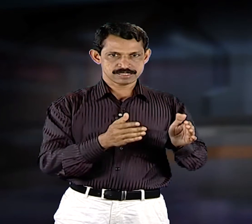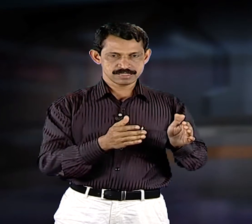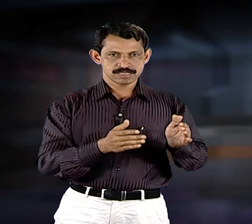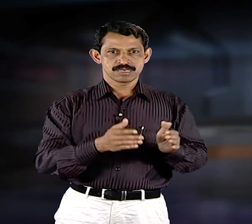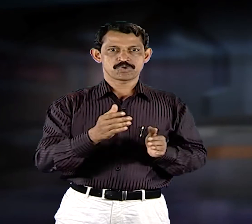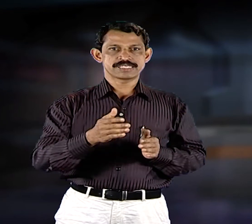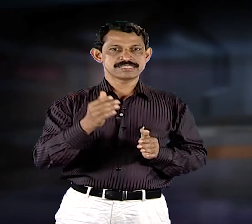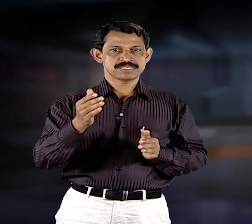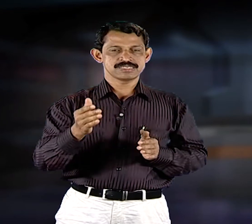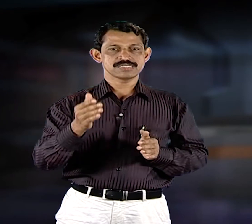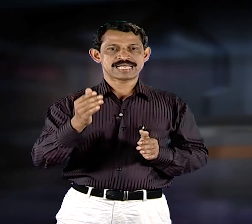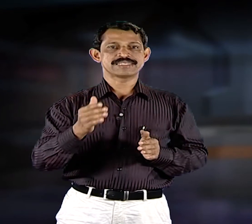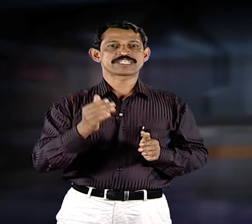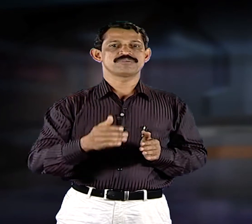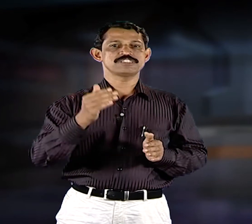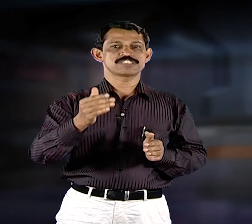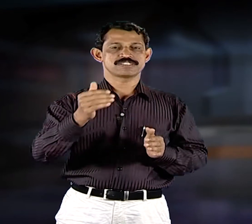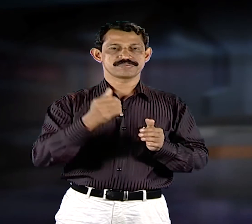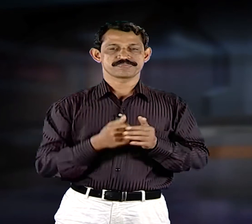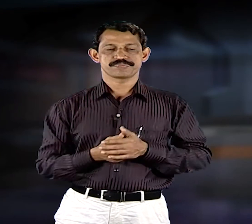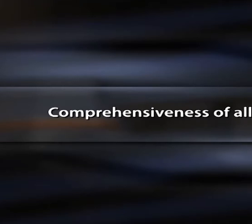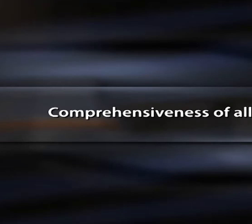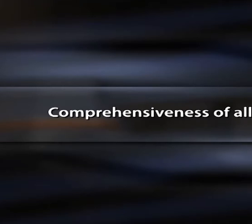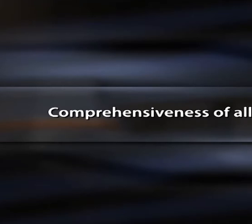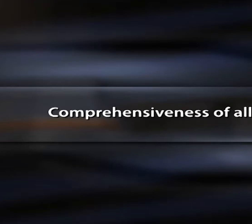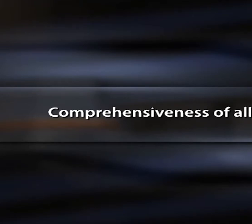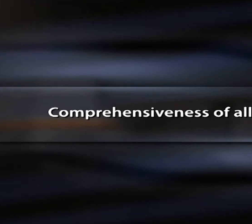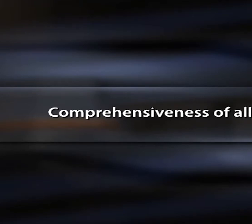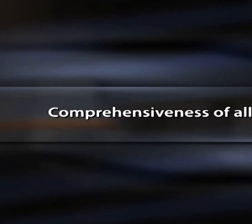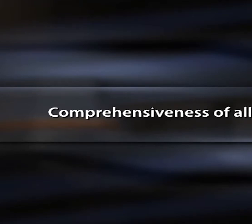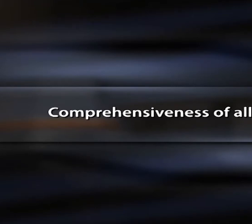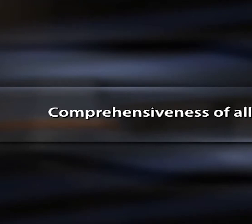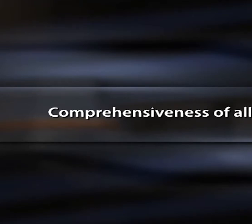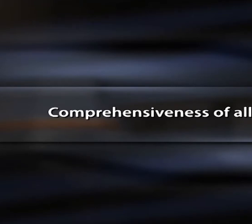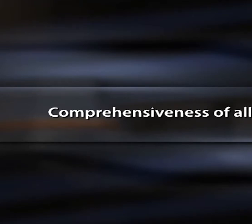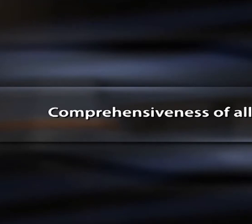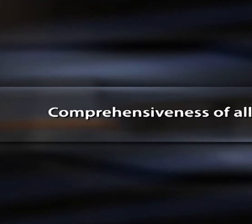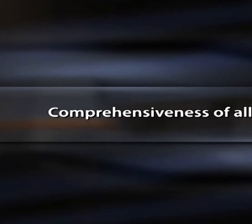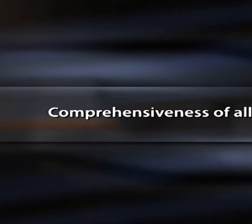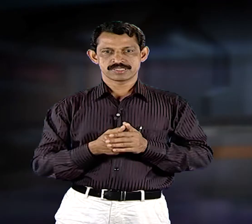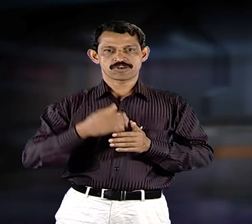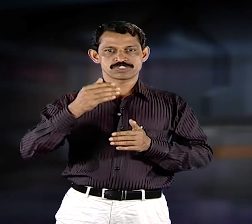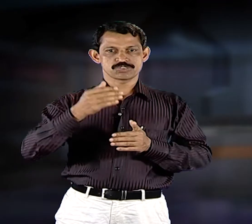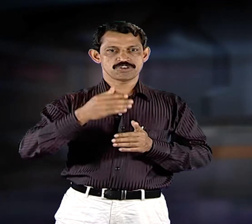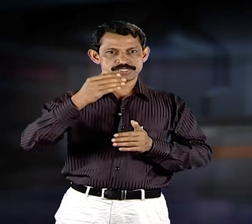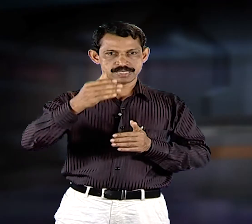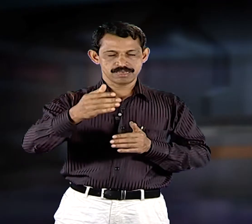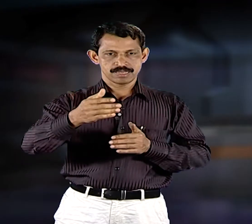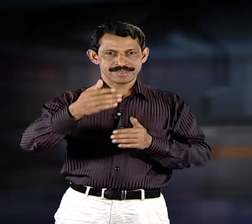justice, political justice and economic justice. Comprehensiveness of all religions. The Constitution of India